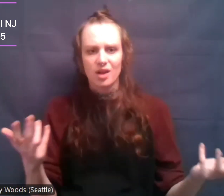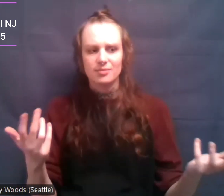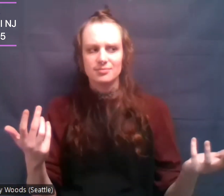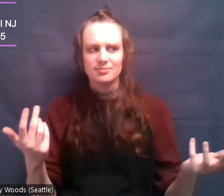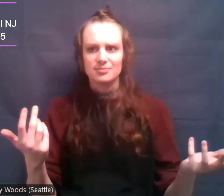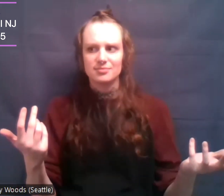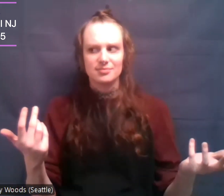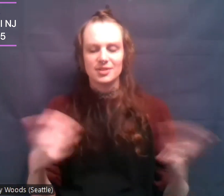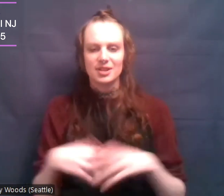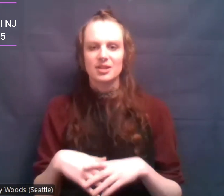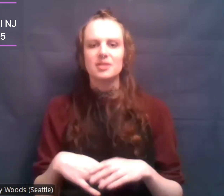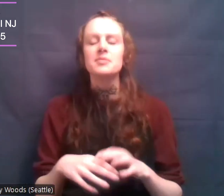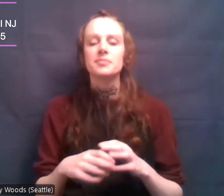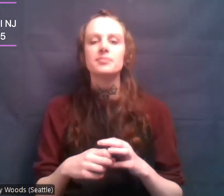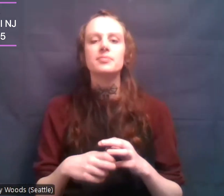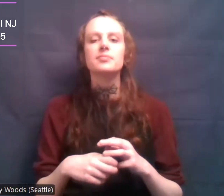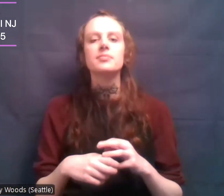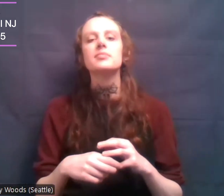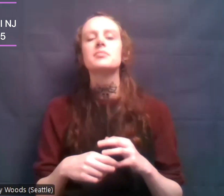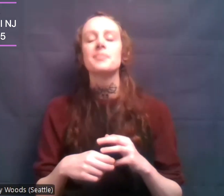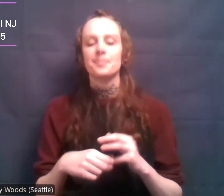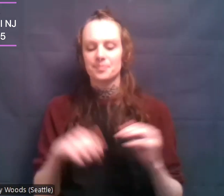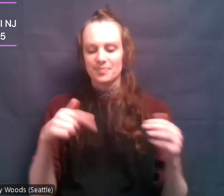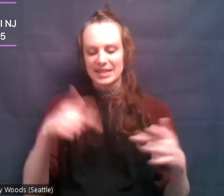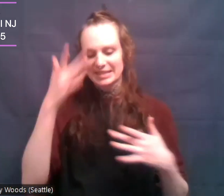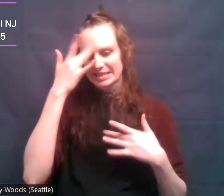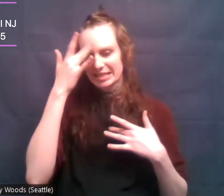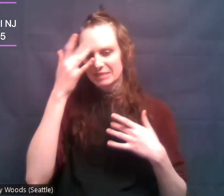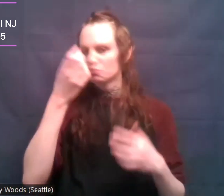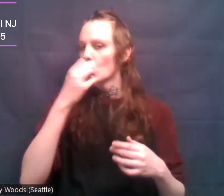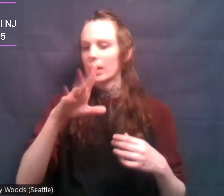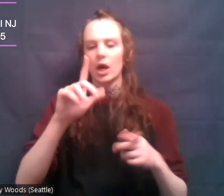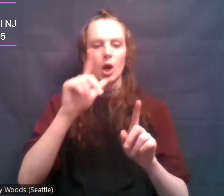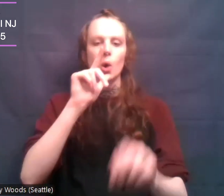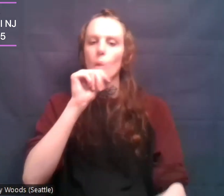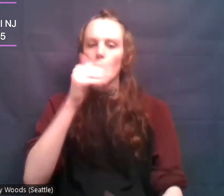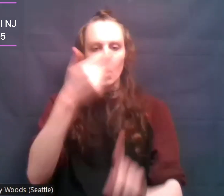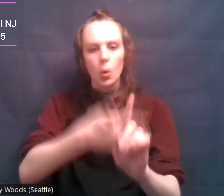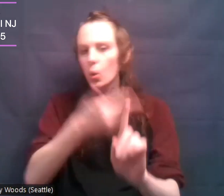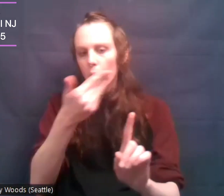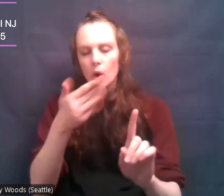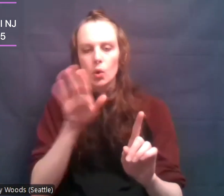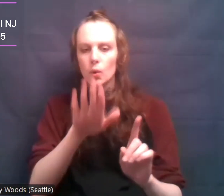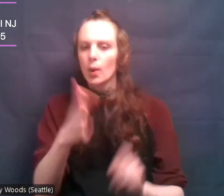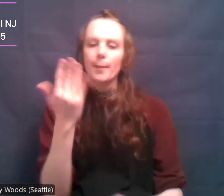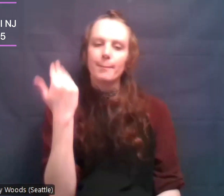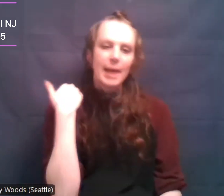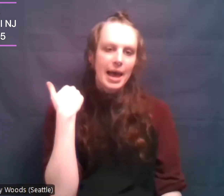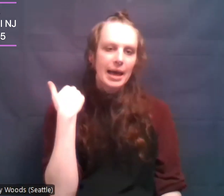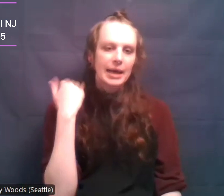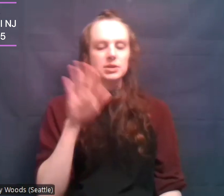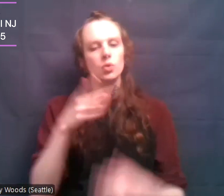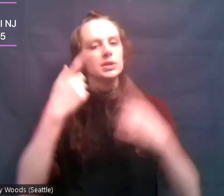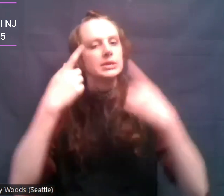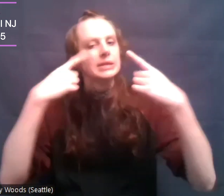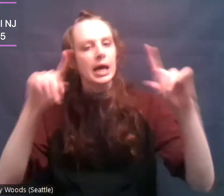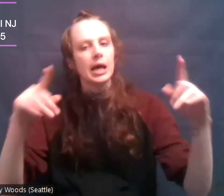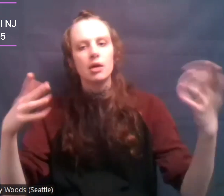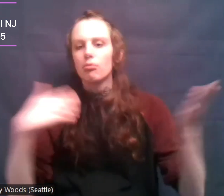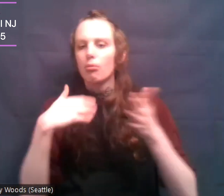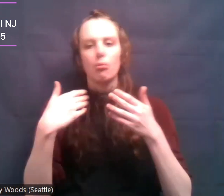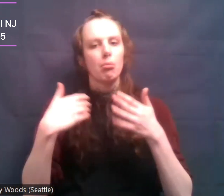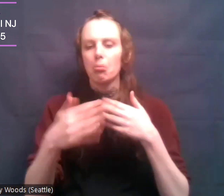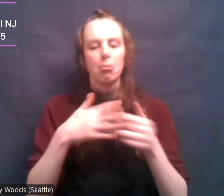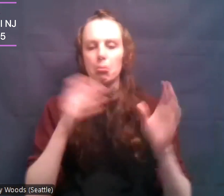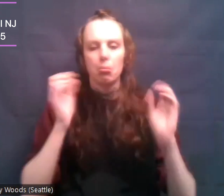thing is like this disease doesn't care who you are or what you've done, what you've accomplished, anything. It'll